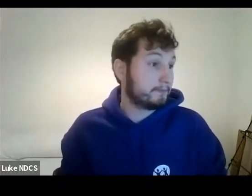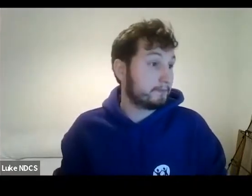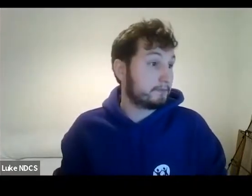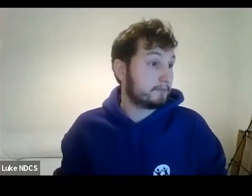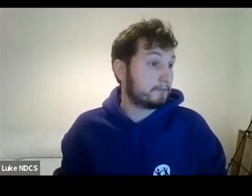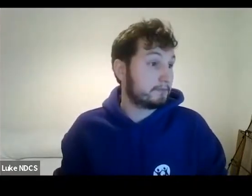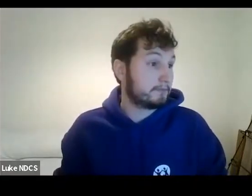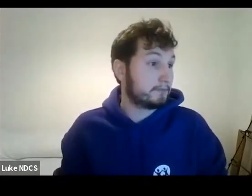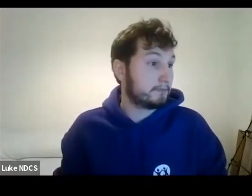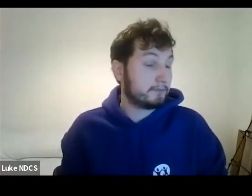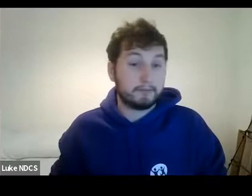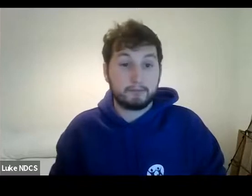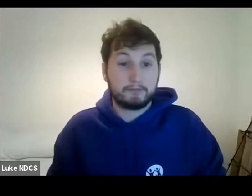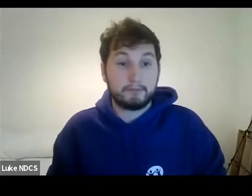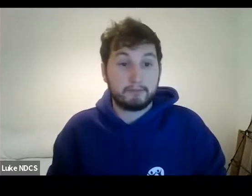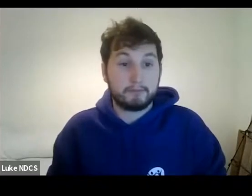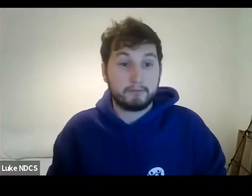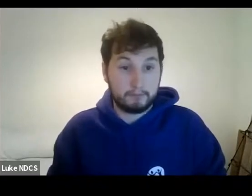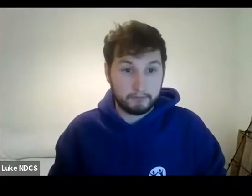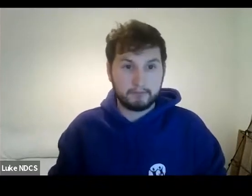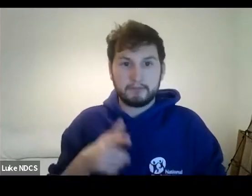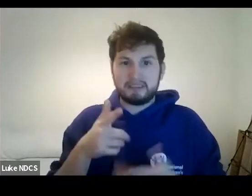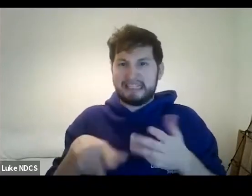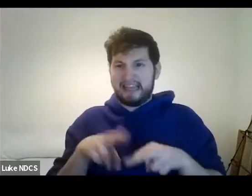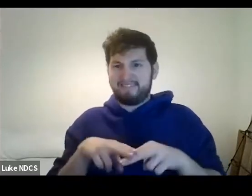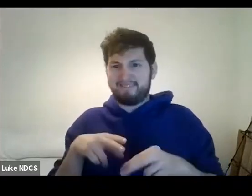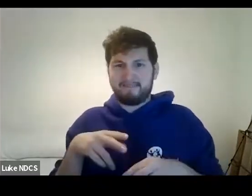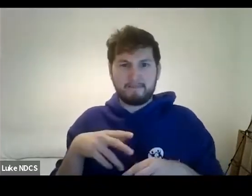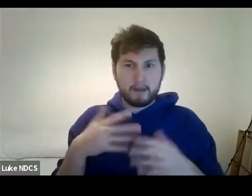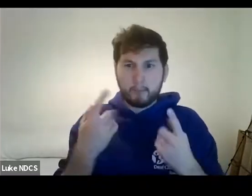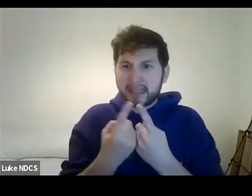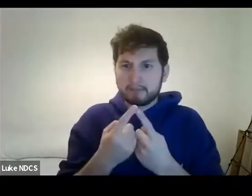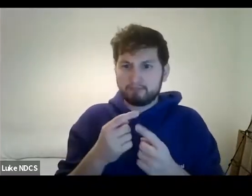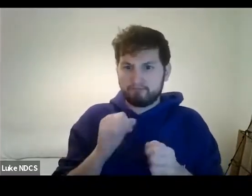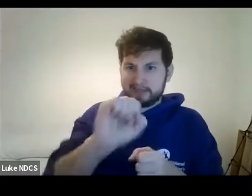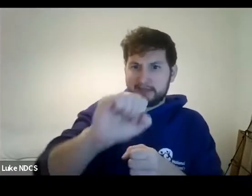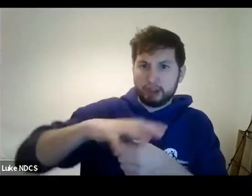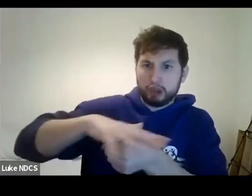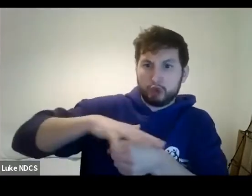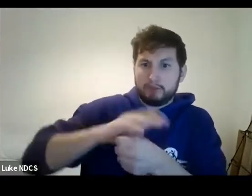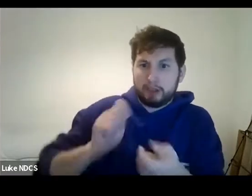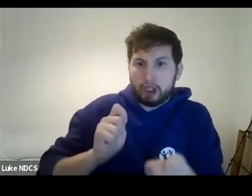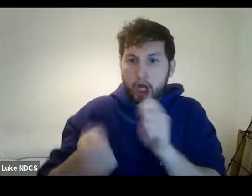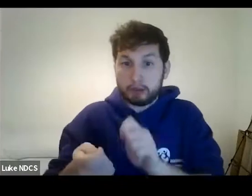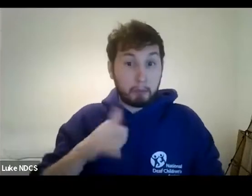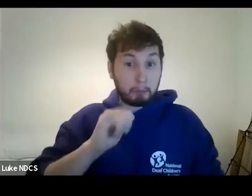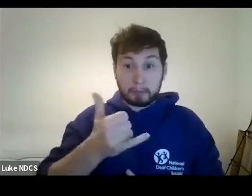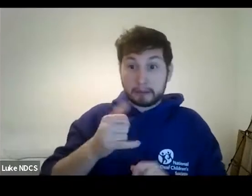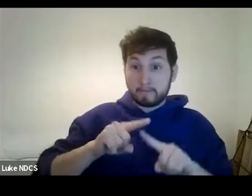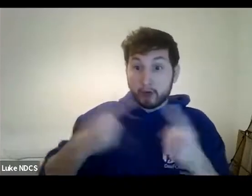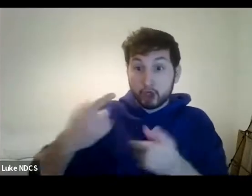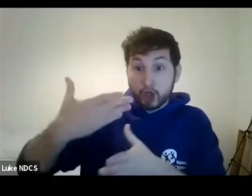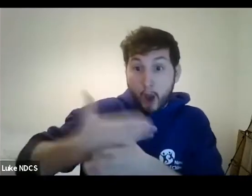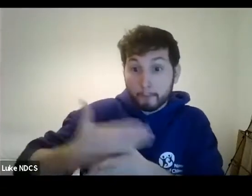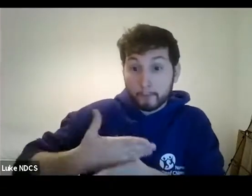please. And if something changes in terms of